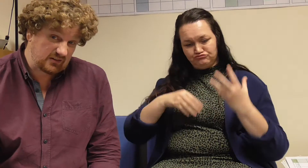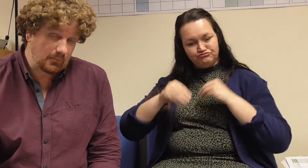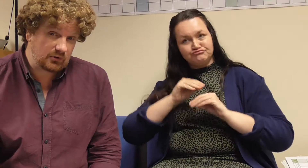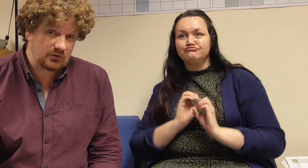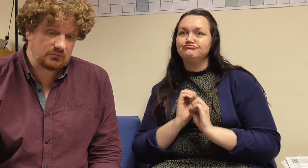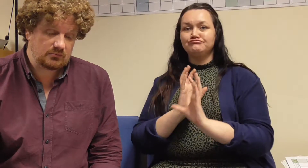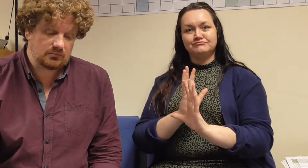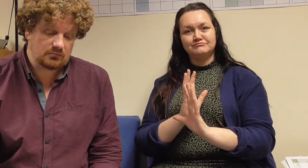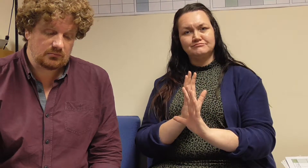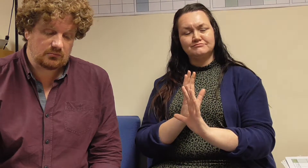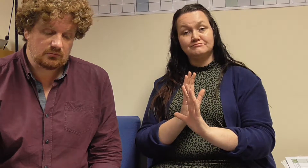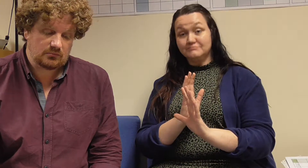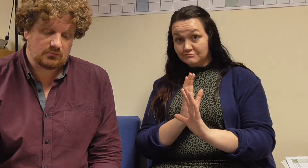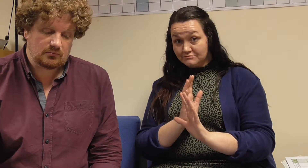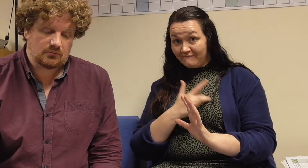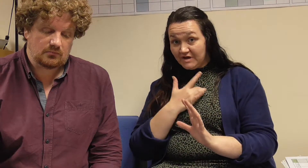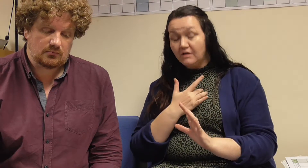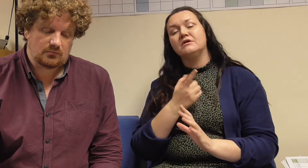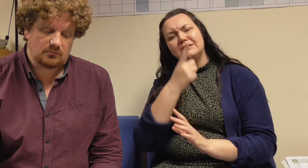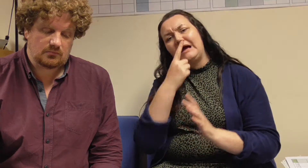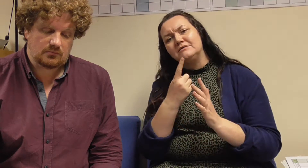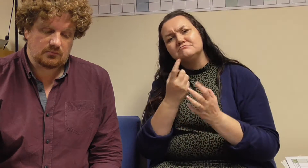Can you give examples?